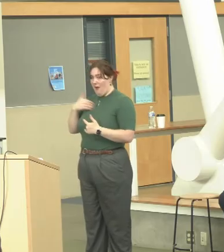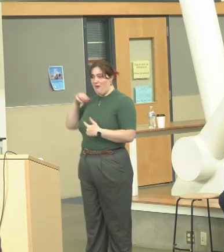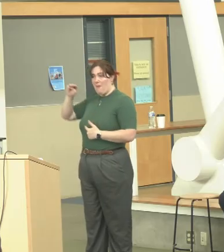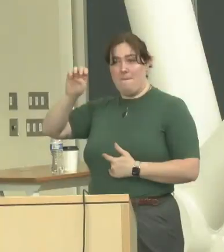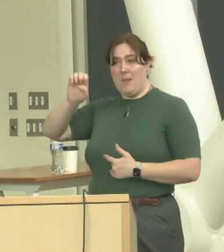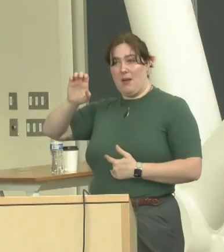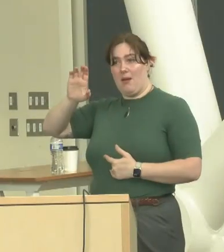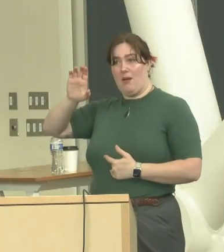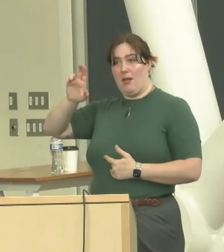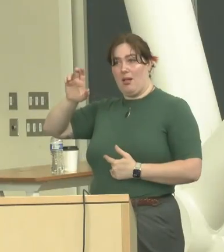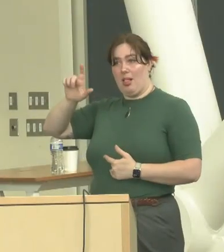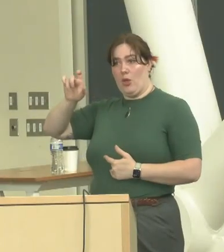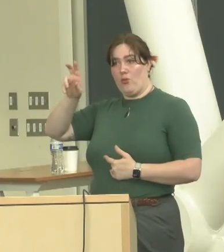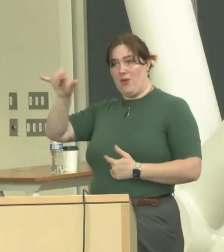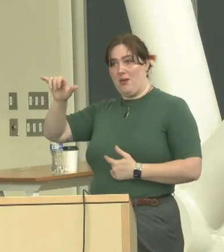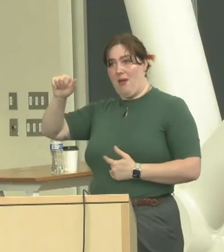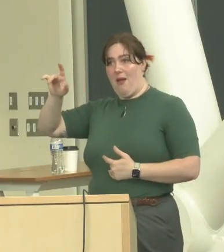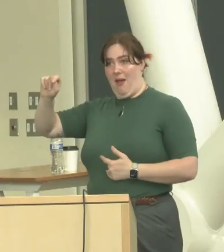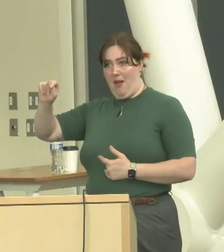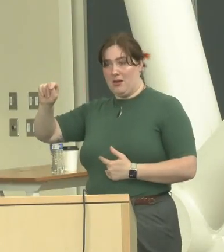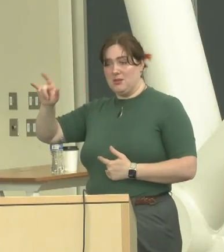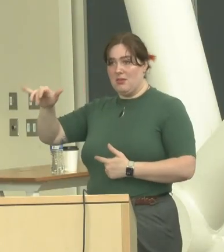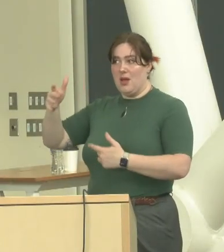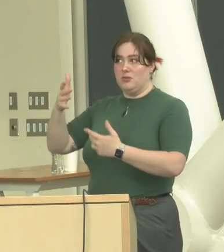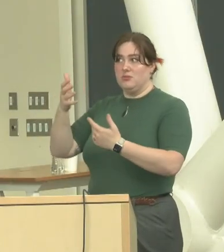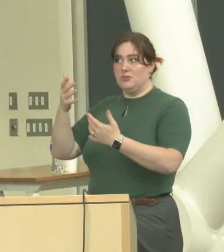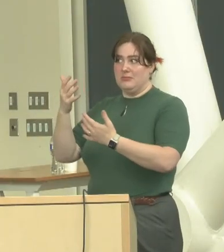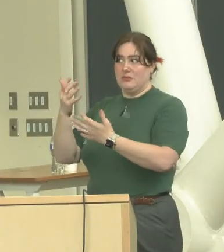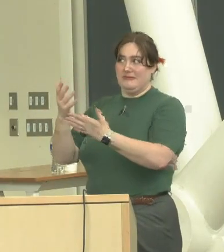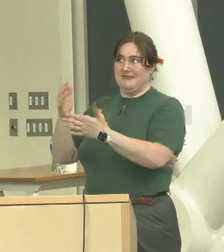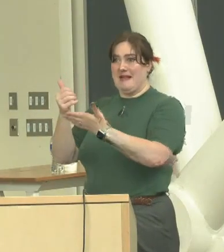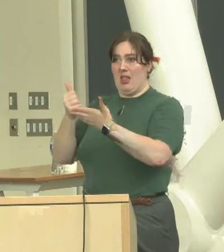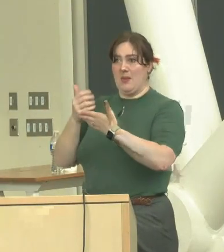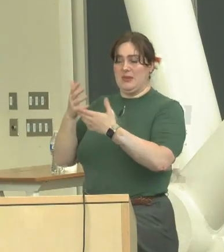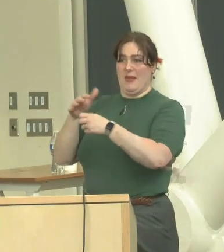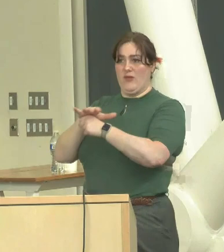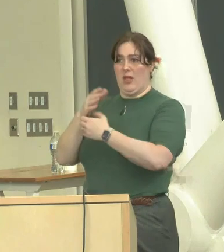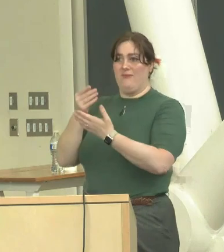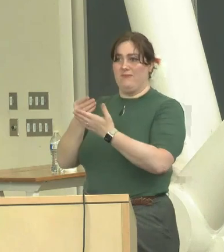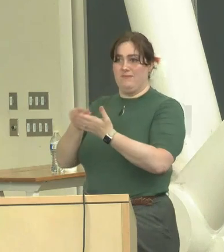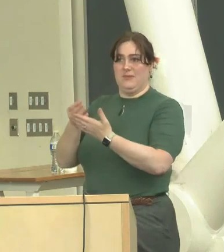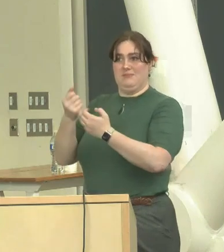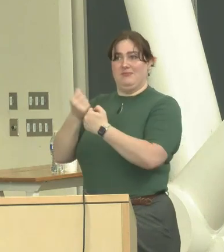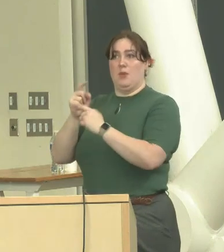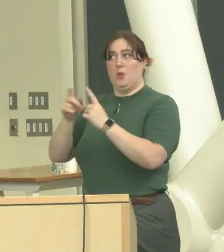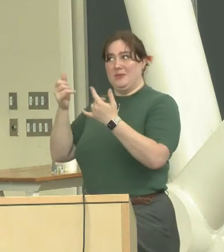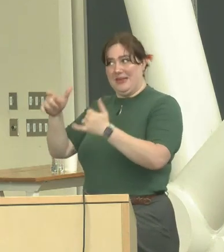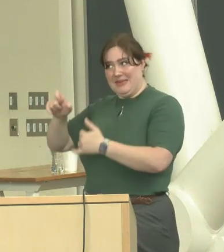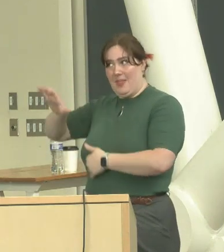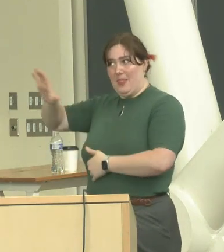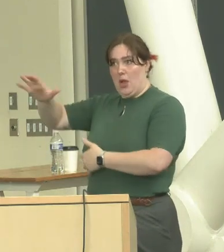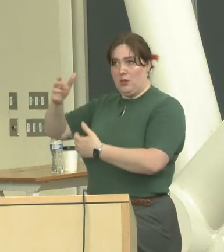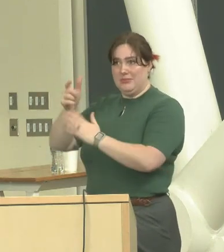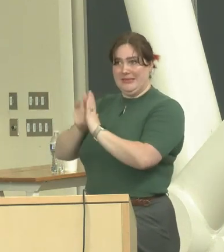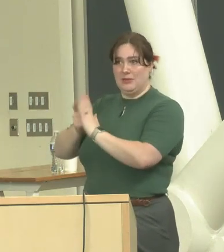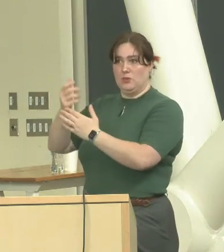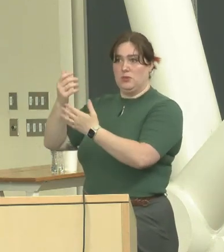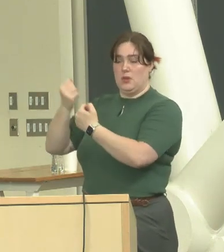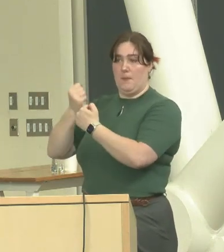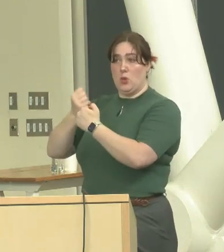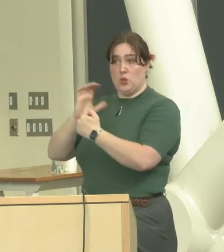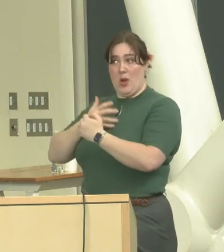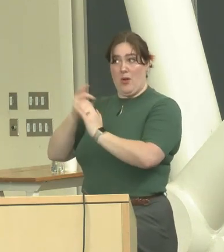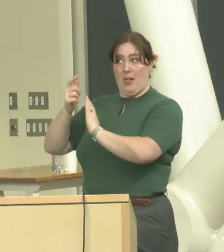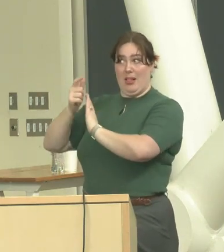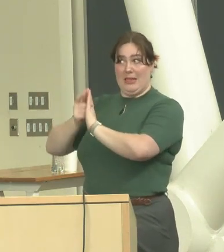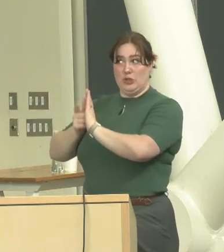years ago. That didn't fully fund it. We're still in that position where we need legislative support. So our legislators